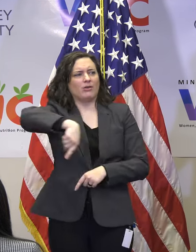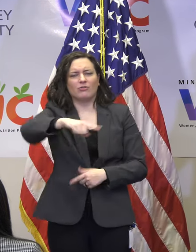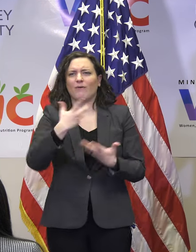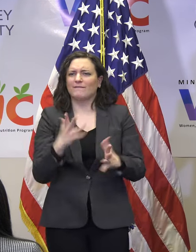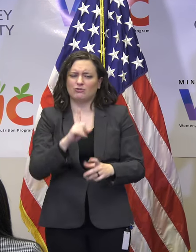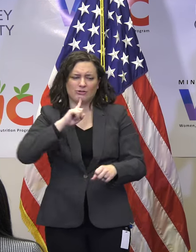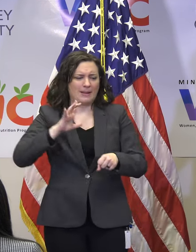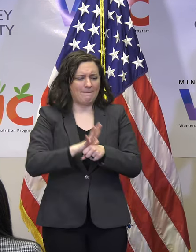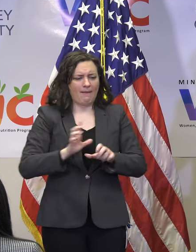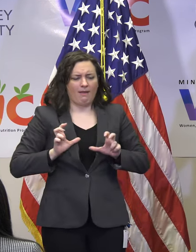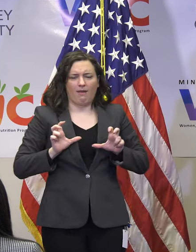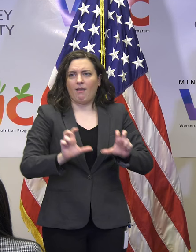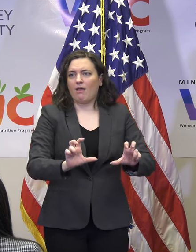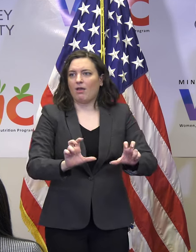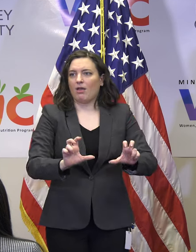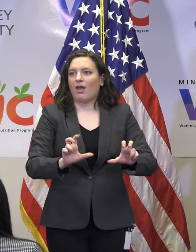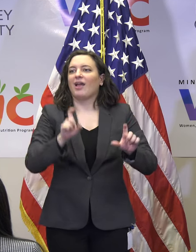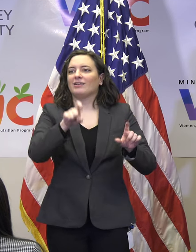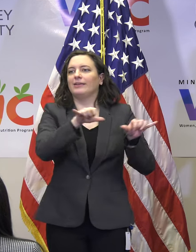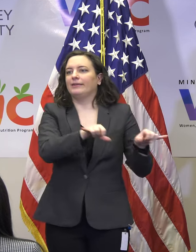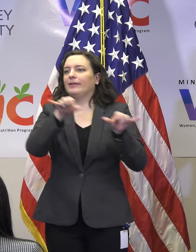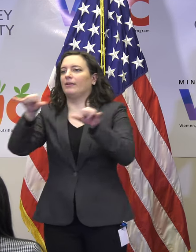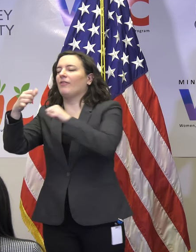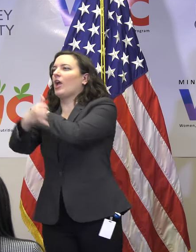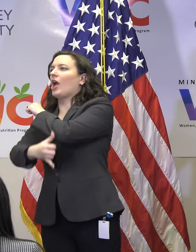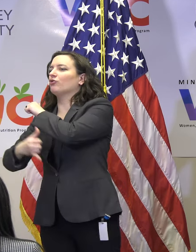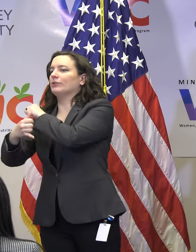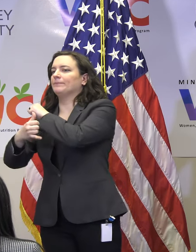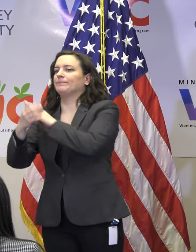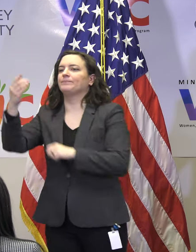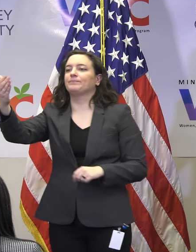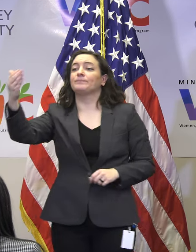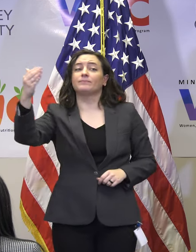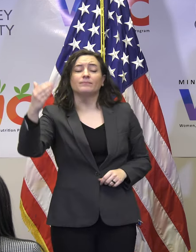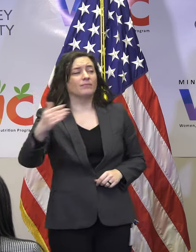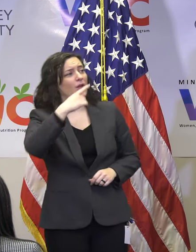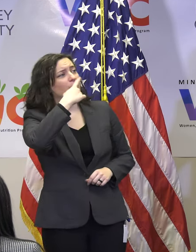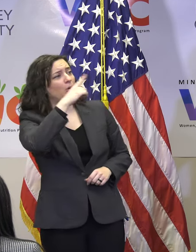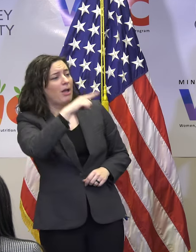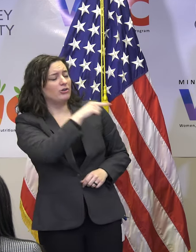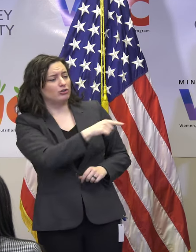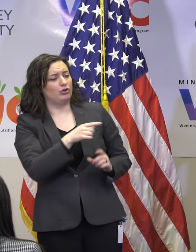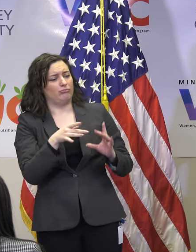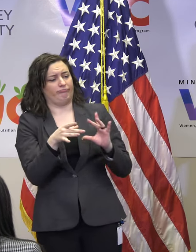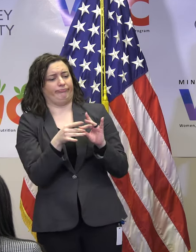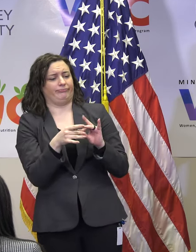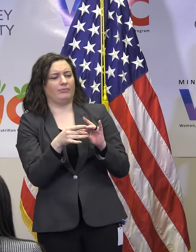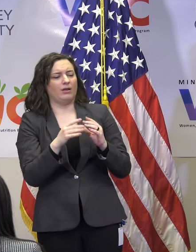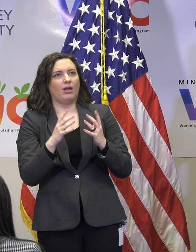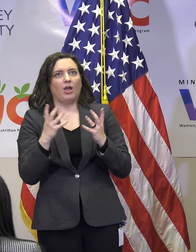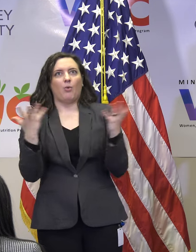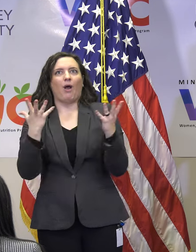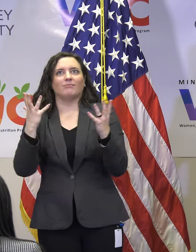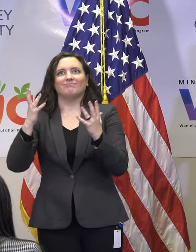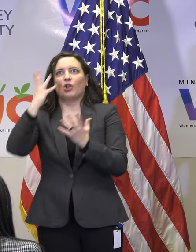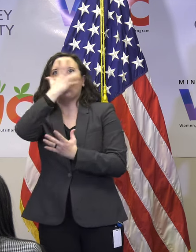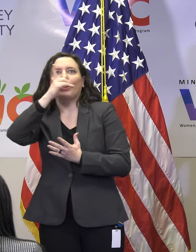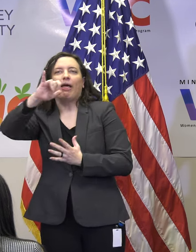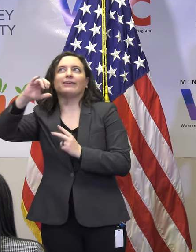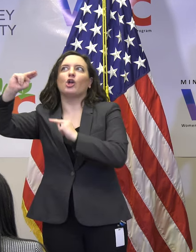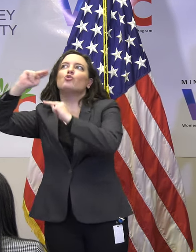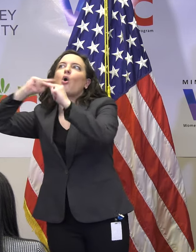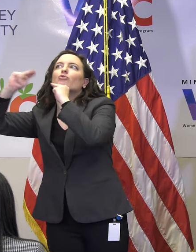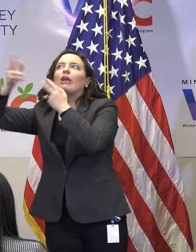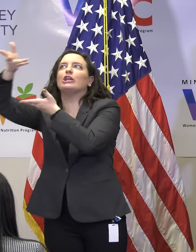make that same level of commitment. Can you speak to the state of negotiations, specifically with Republicans in the House,